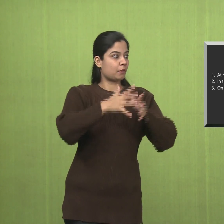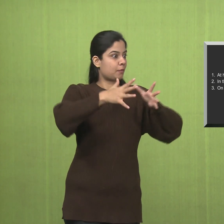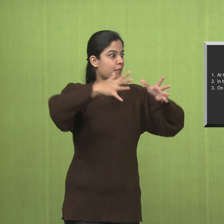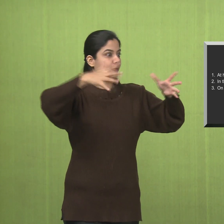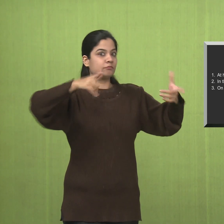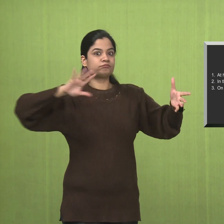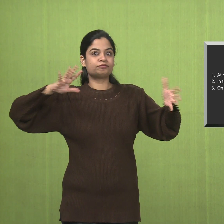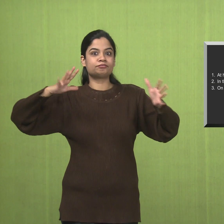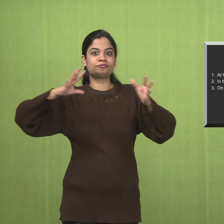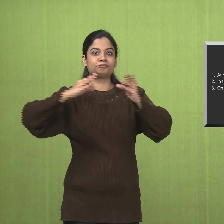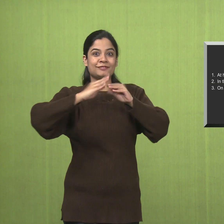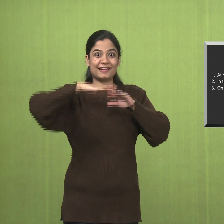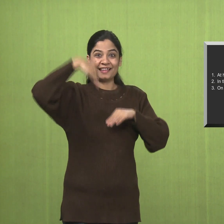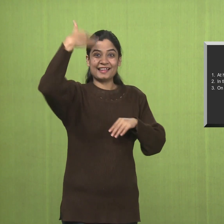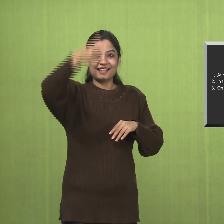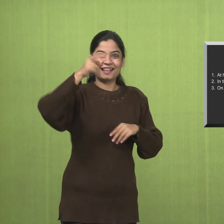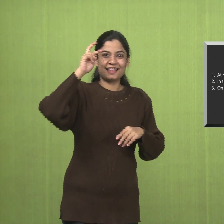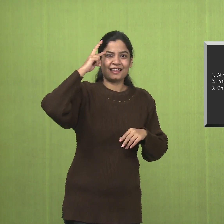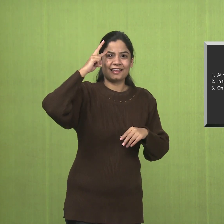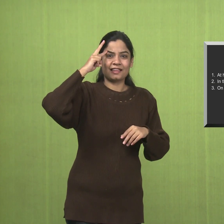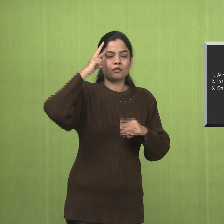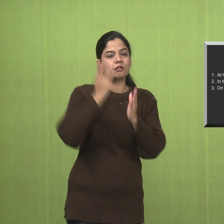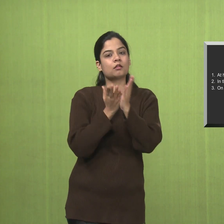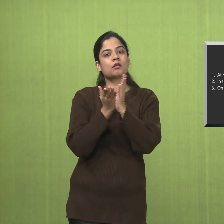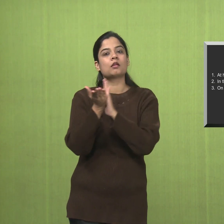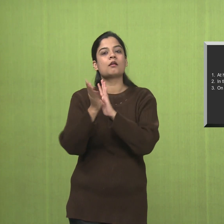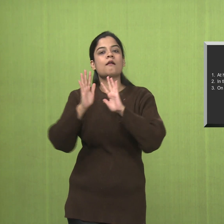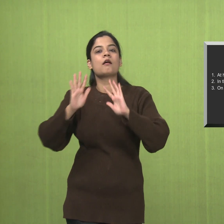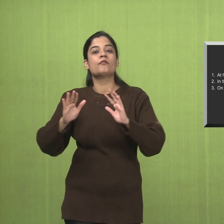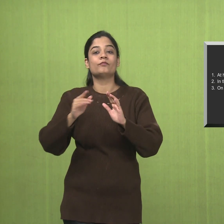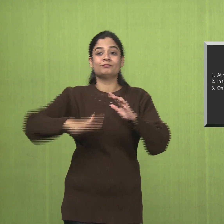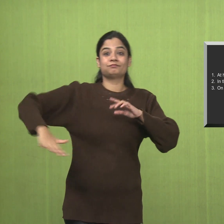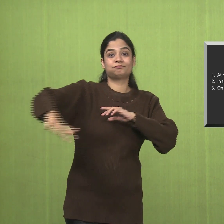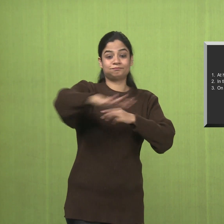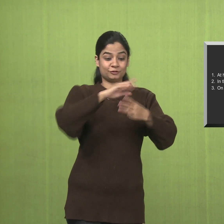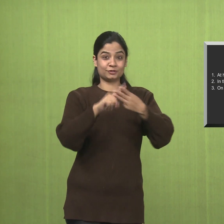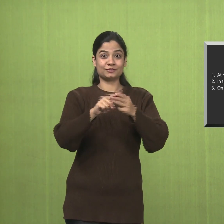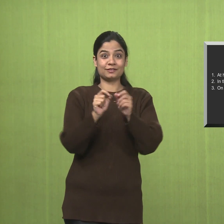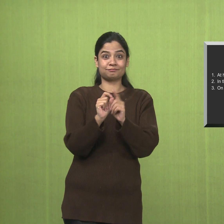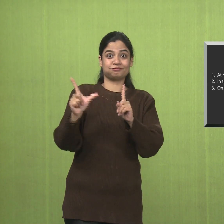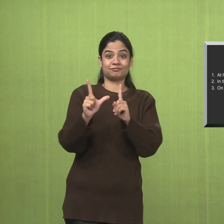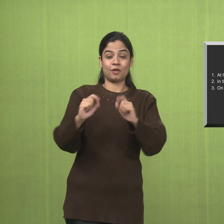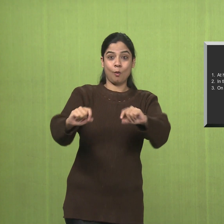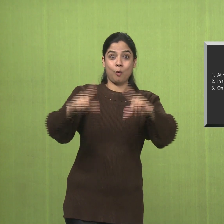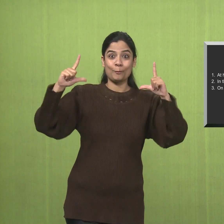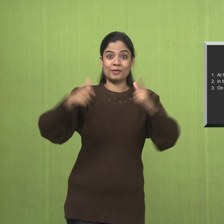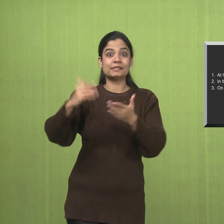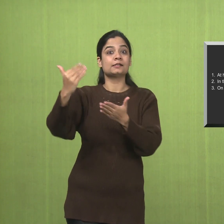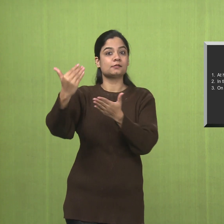difficult because the population is increasing. However, the resources are getting lesser and lesser.